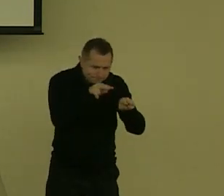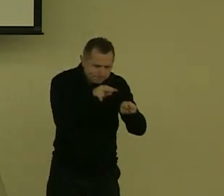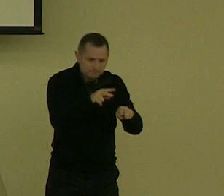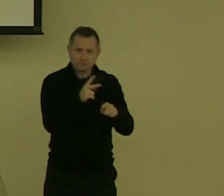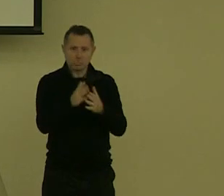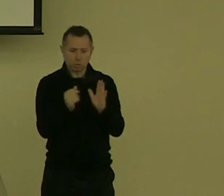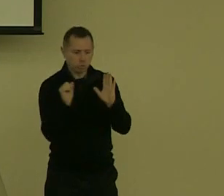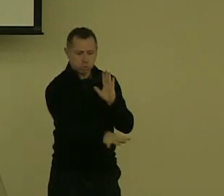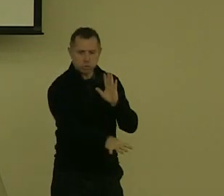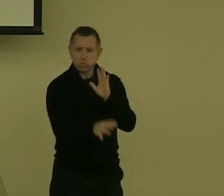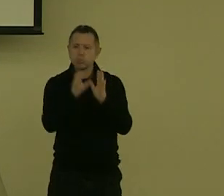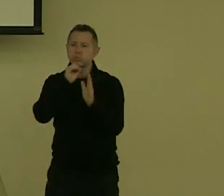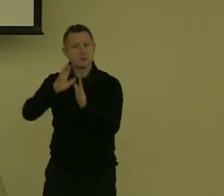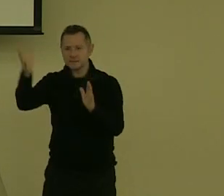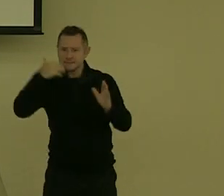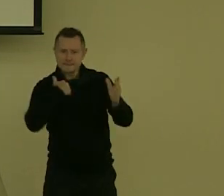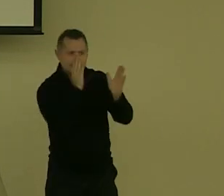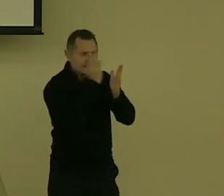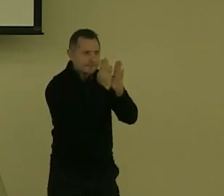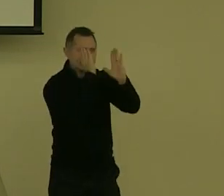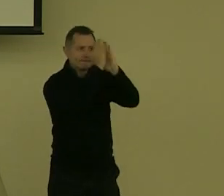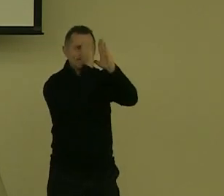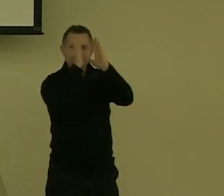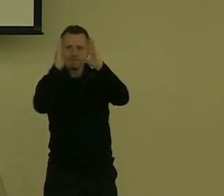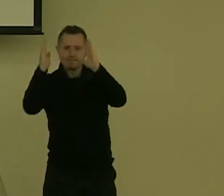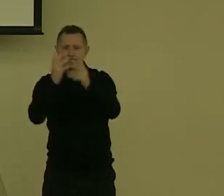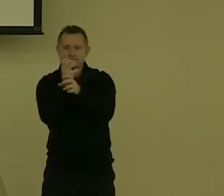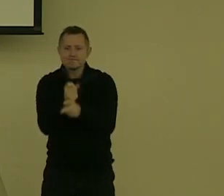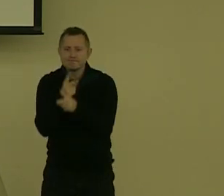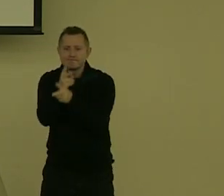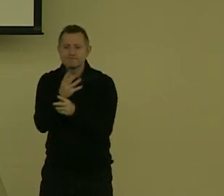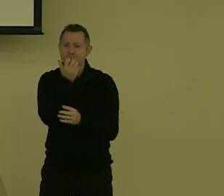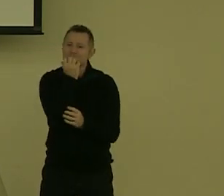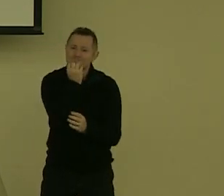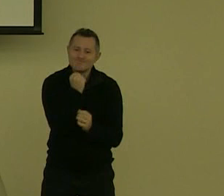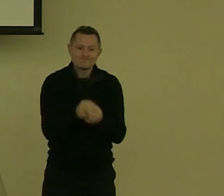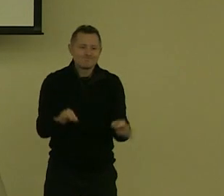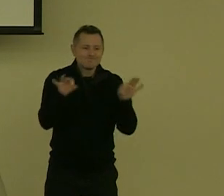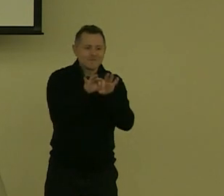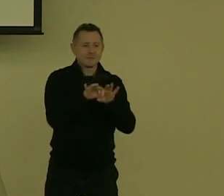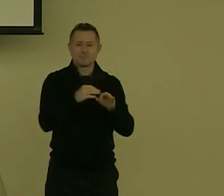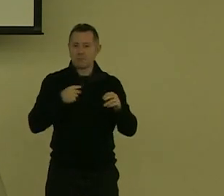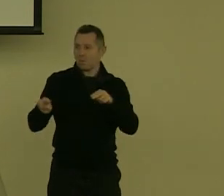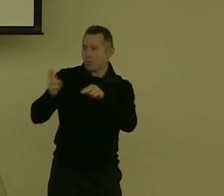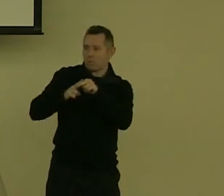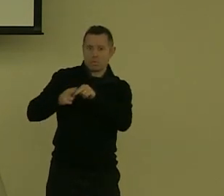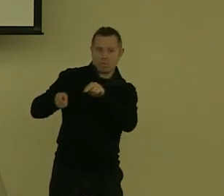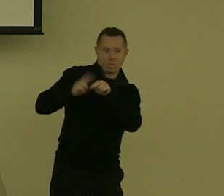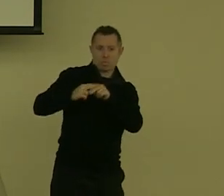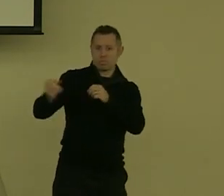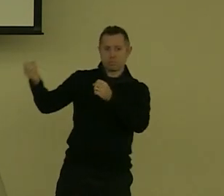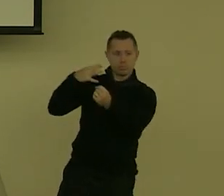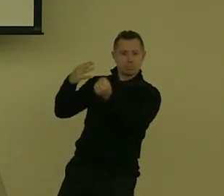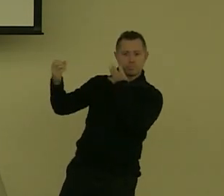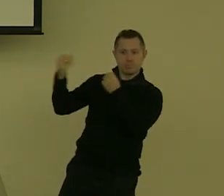Chris with Al Jaffe, creator of the Folden, his papers, the Kitchen Sink Press archives, which